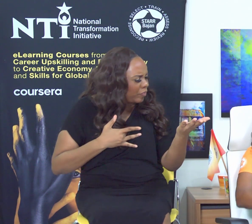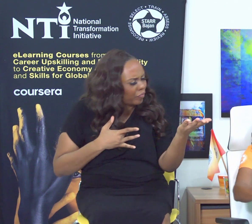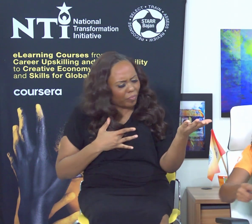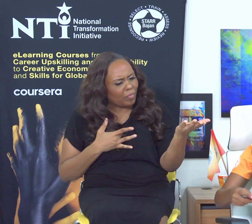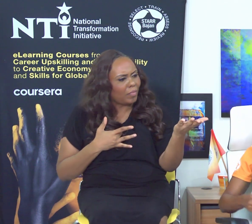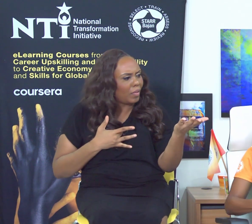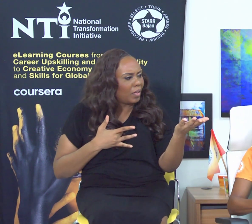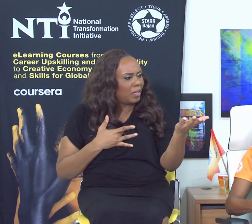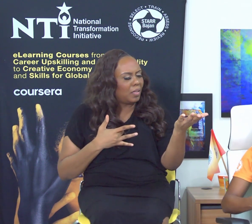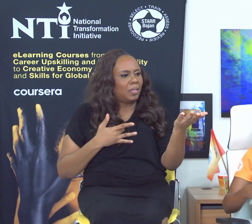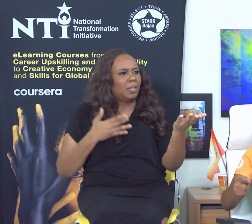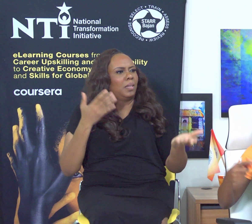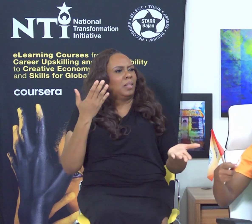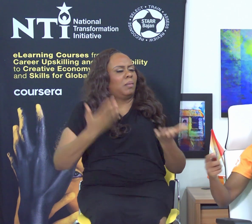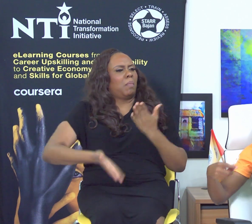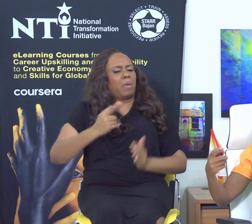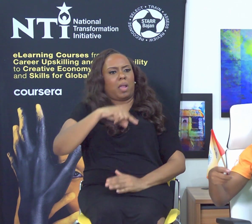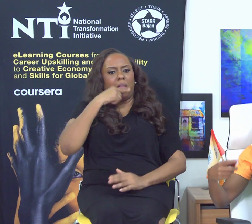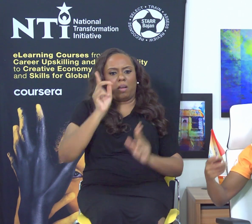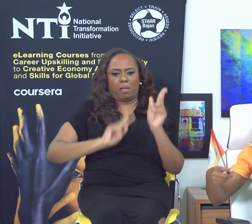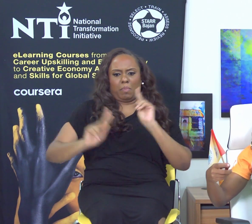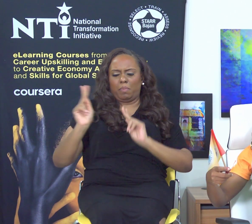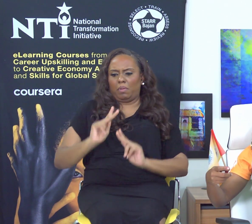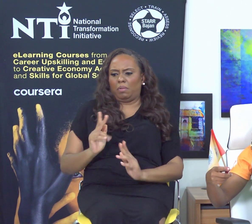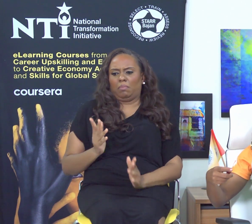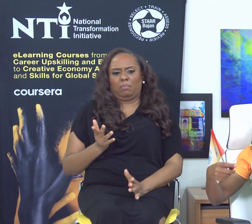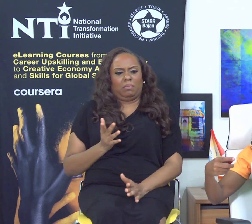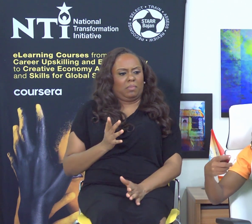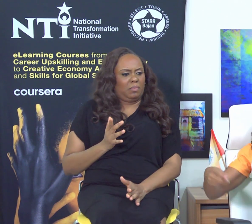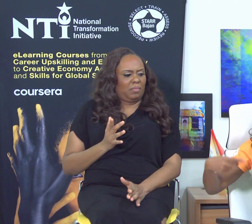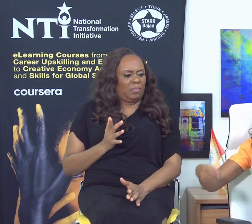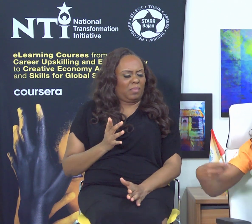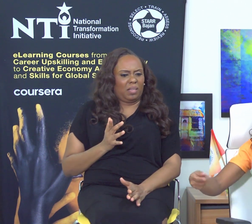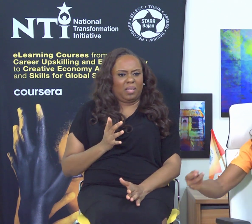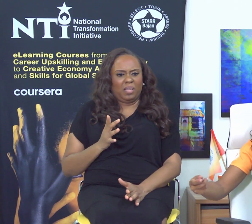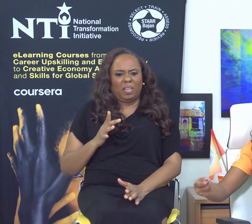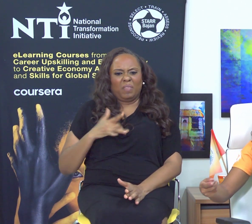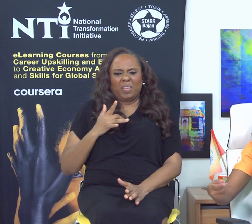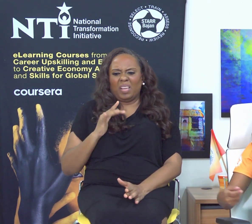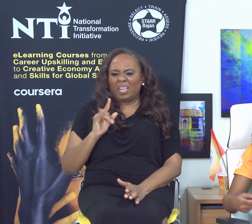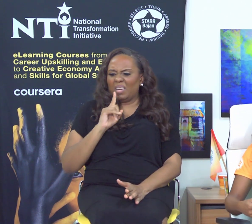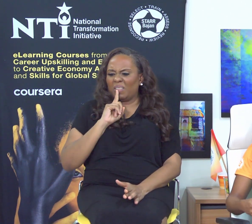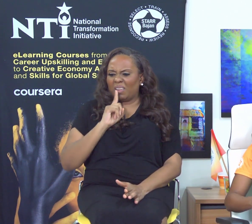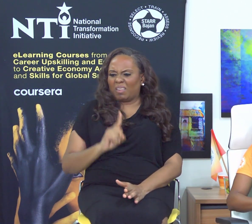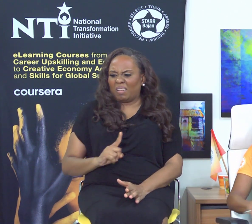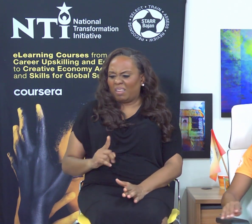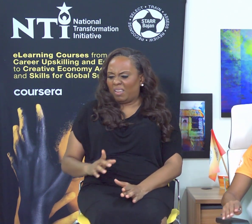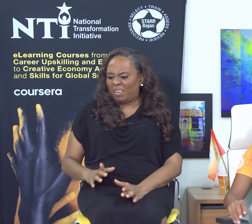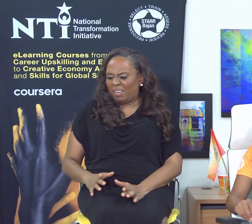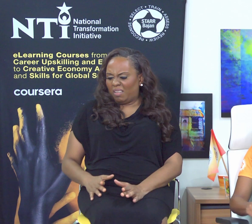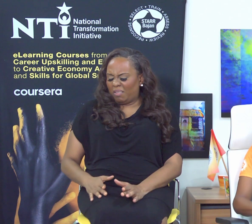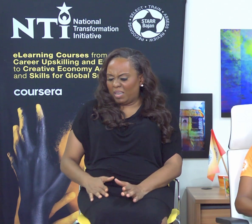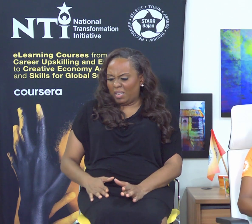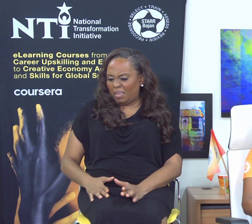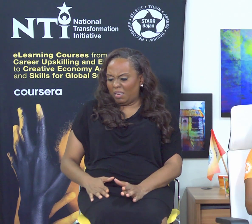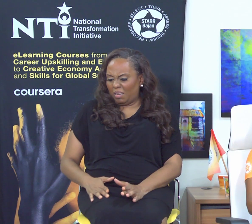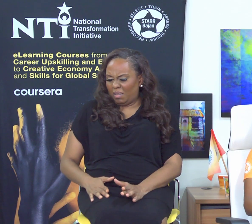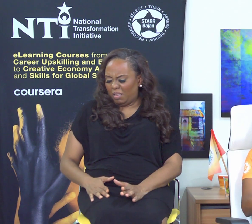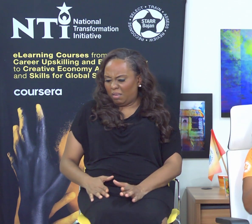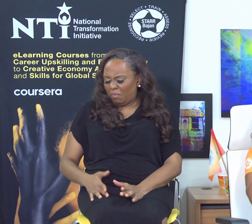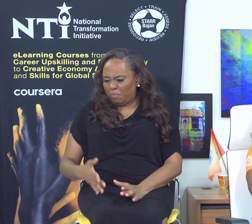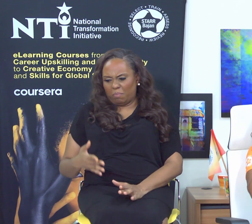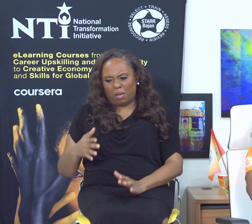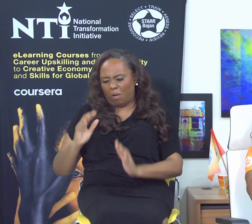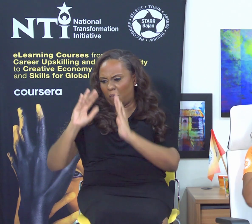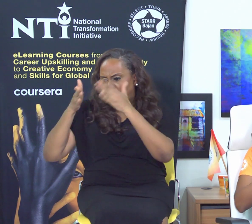maybe the hearing community are caught up on, that the deaf community is not?